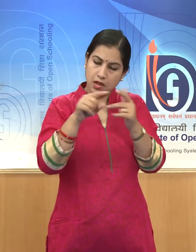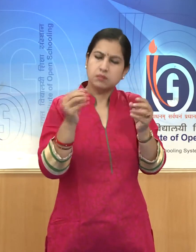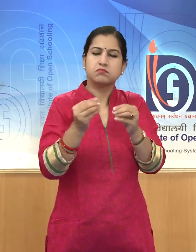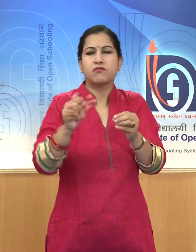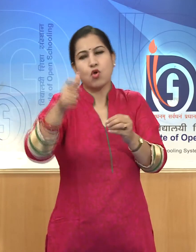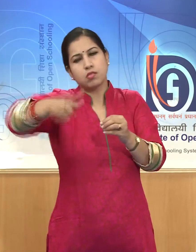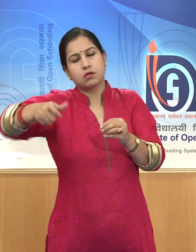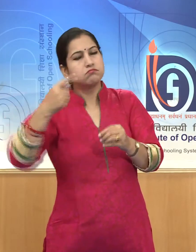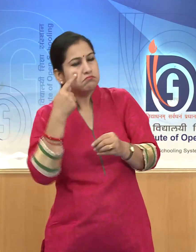followed